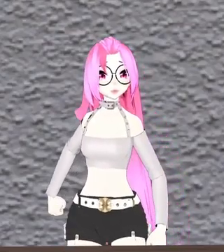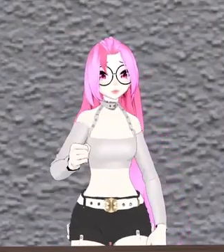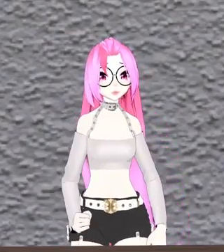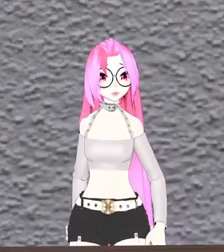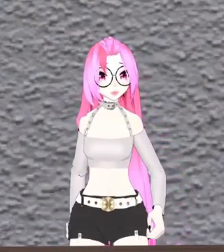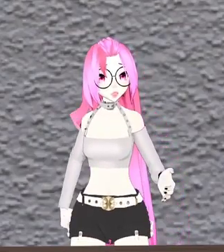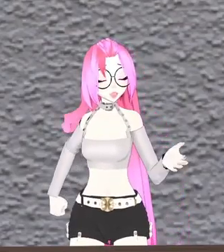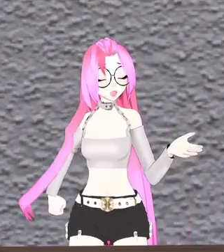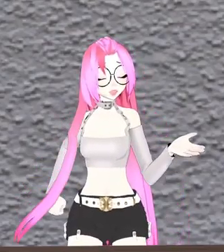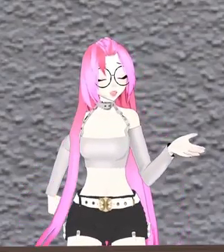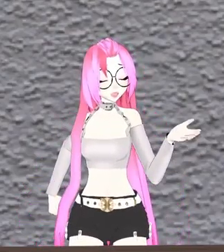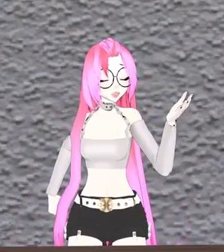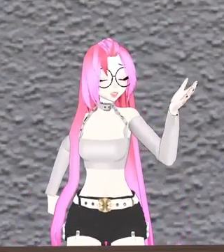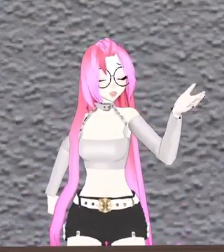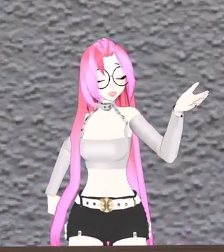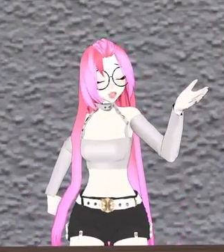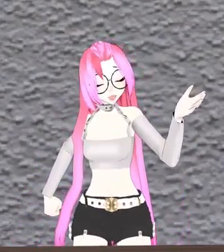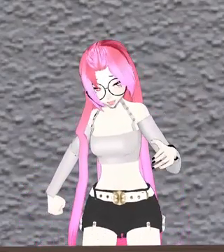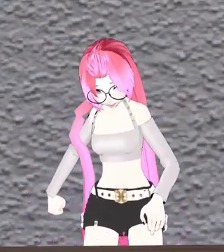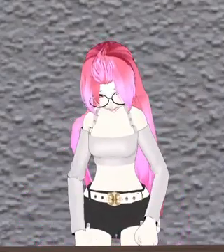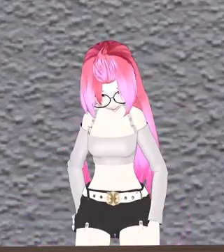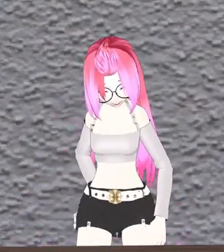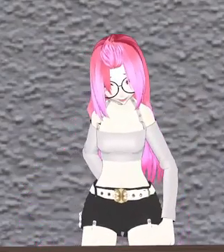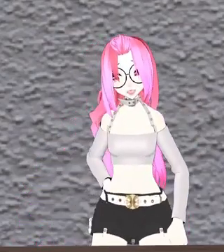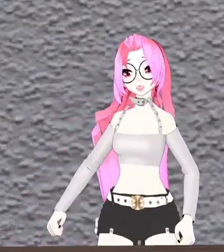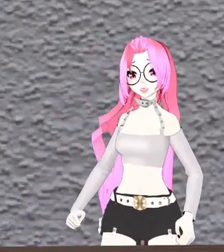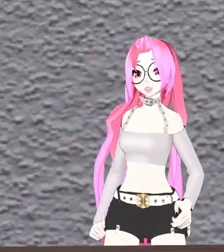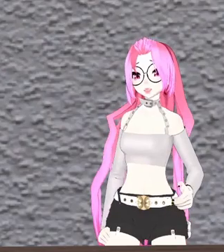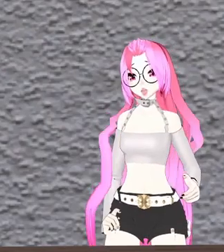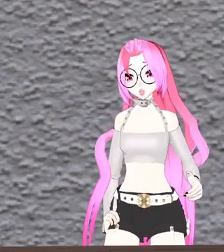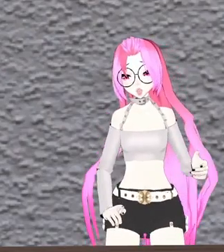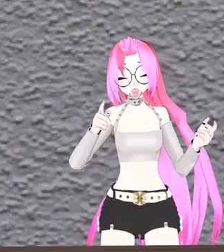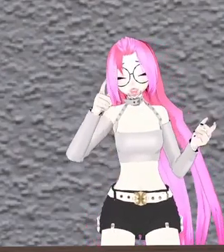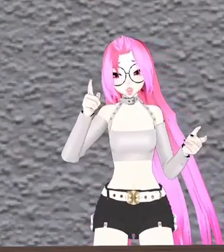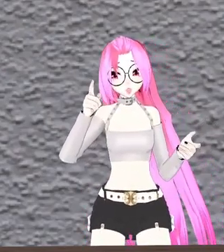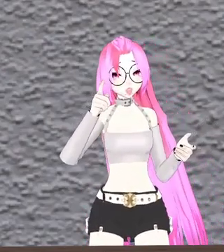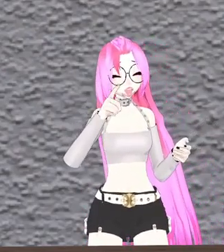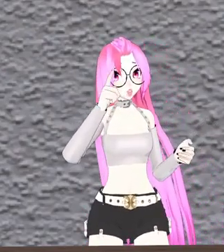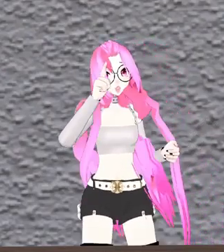give you an example well, of why it's confusing. You should have signed. Okay. I tried.